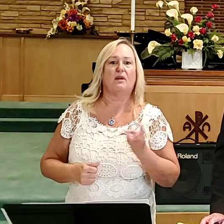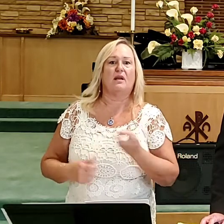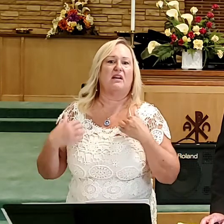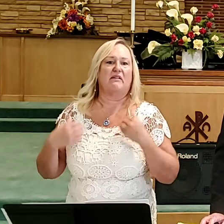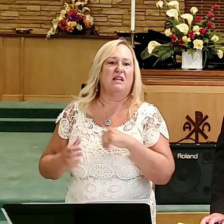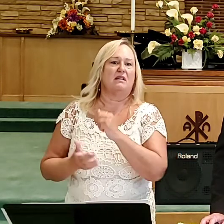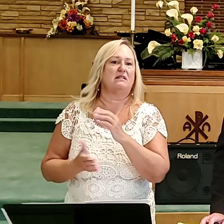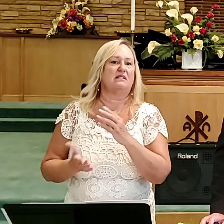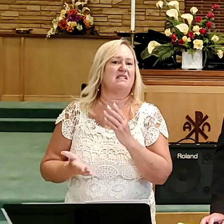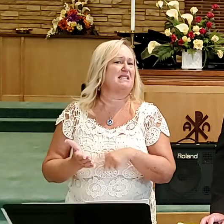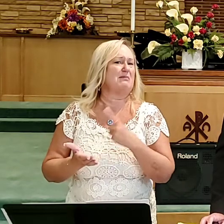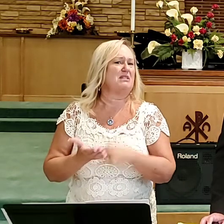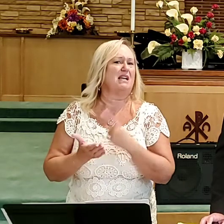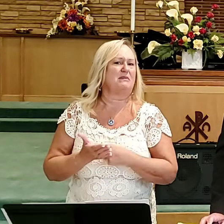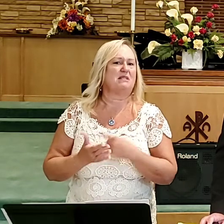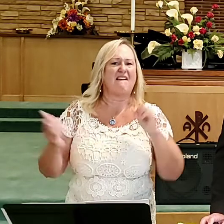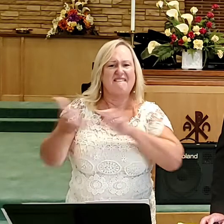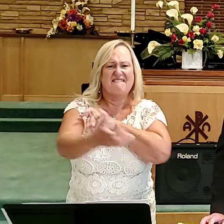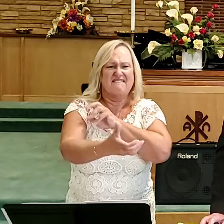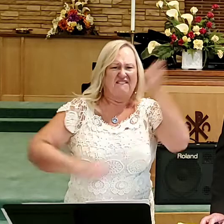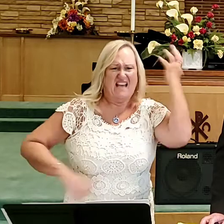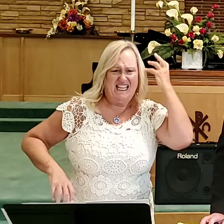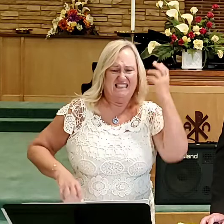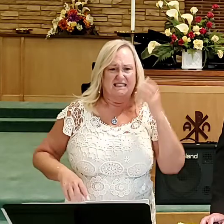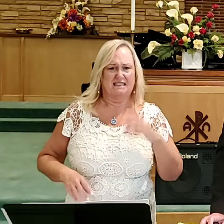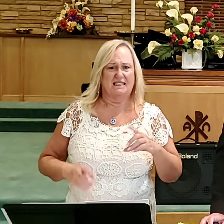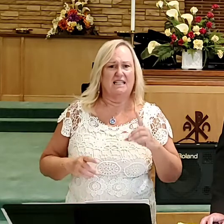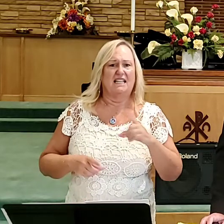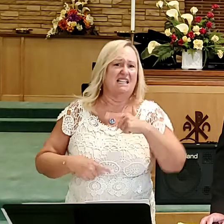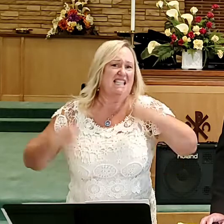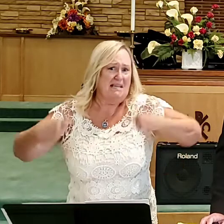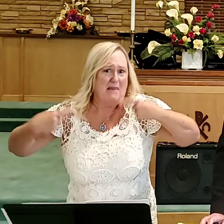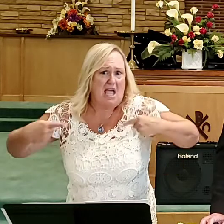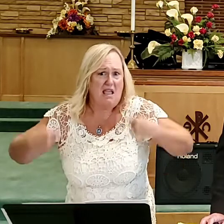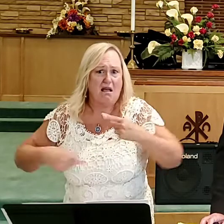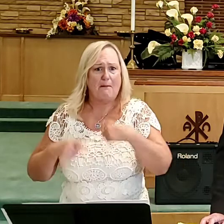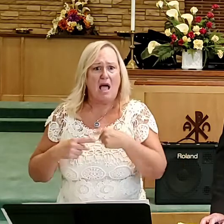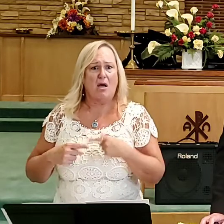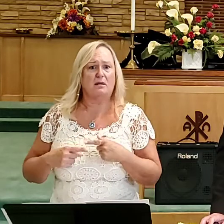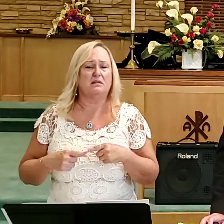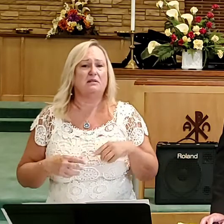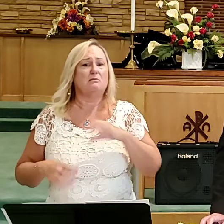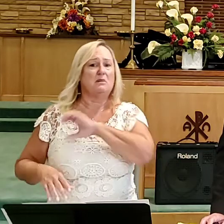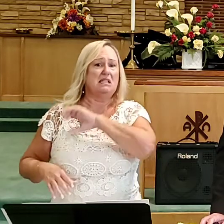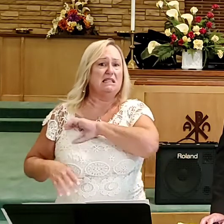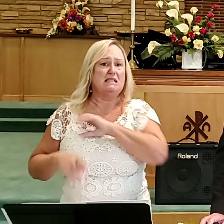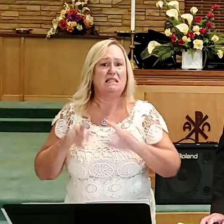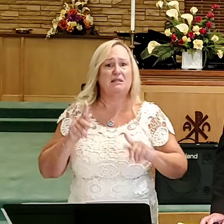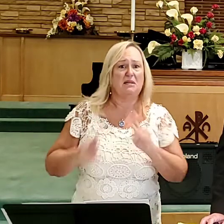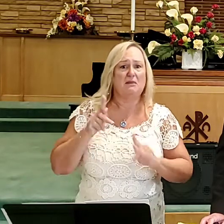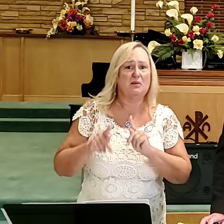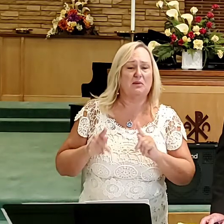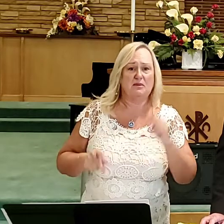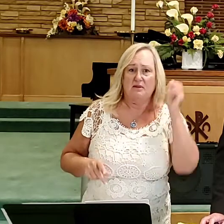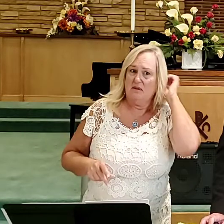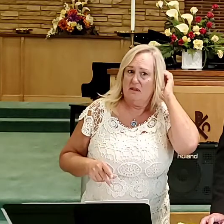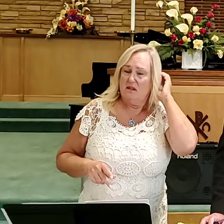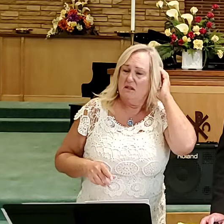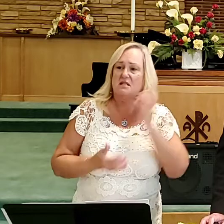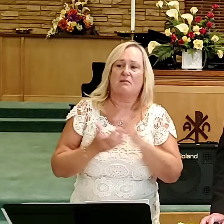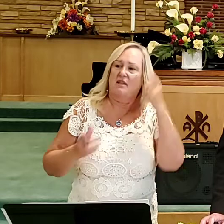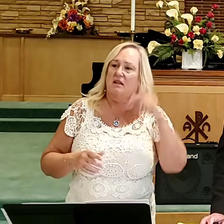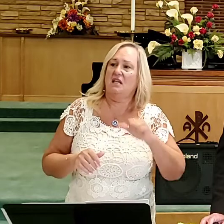We're having a sometimes violent debate about policing in our nation. Some think